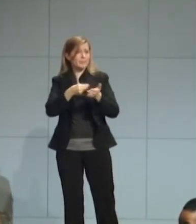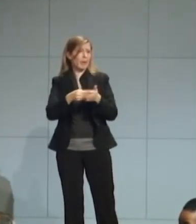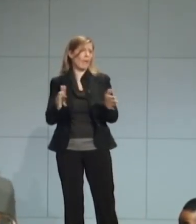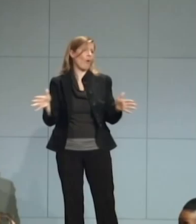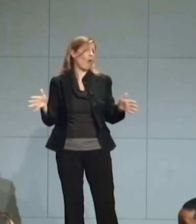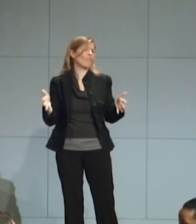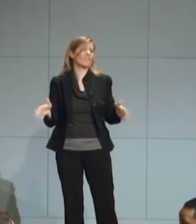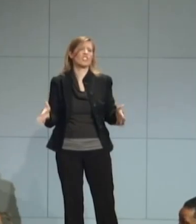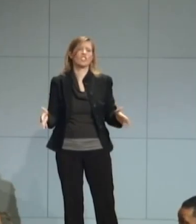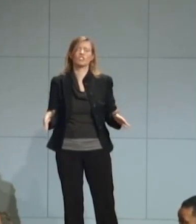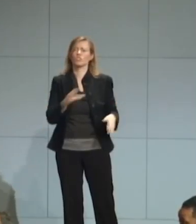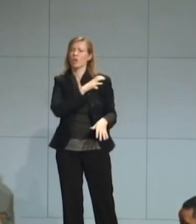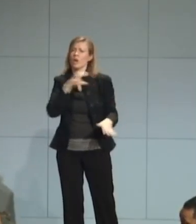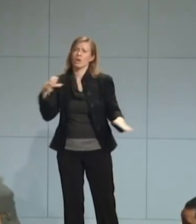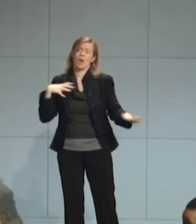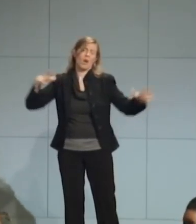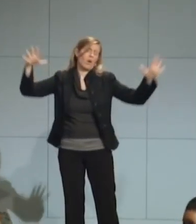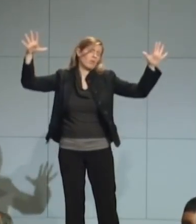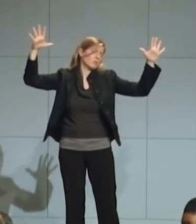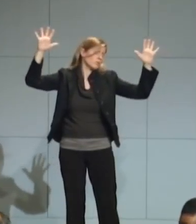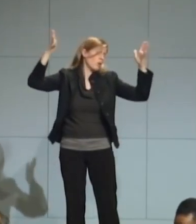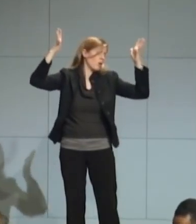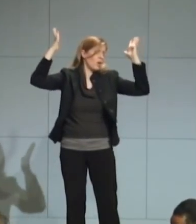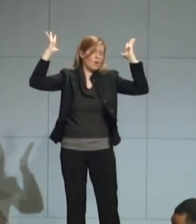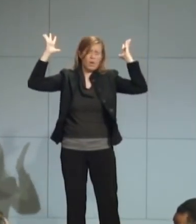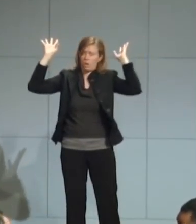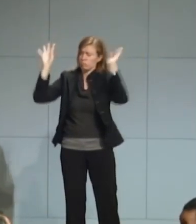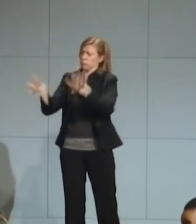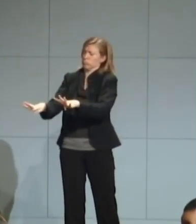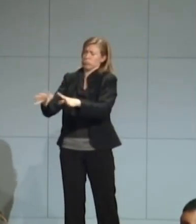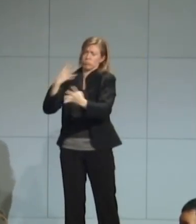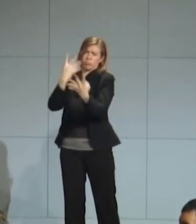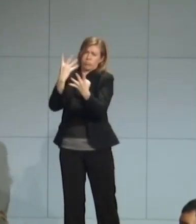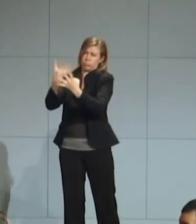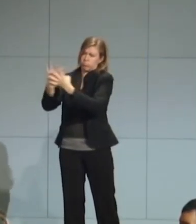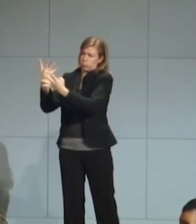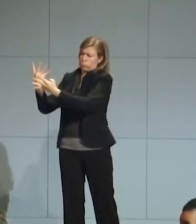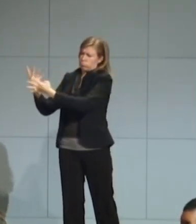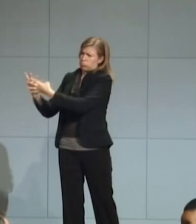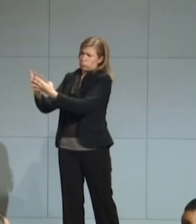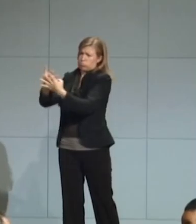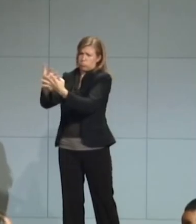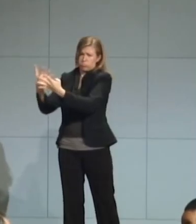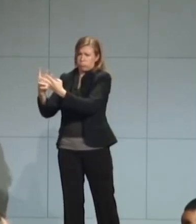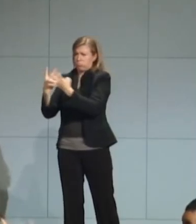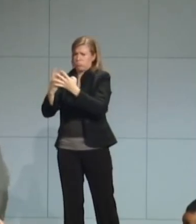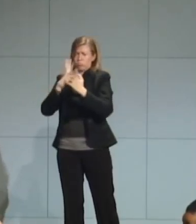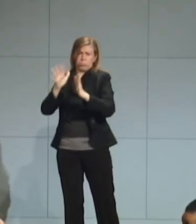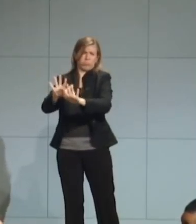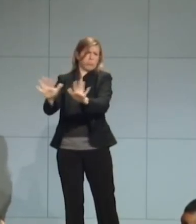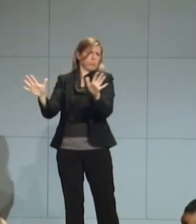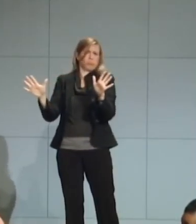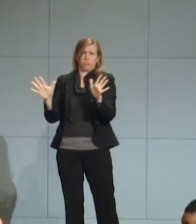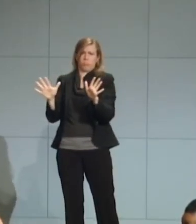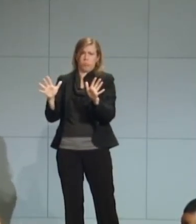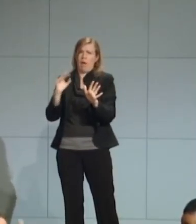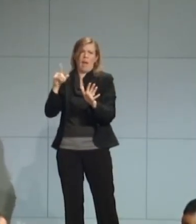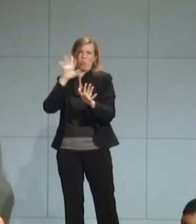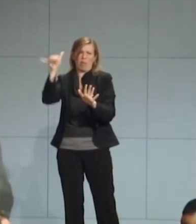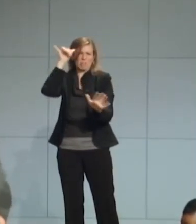small inequality perhaps in the first generation, by the third or the fourth generation, after that property has